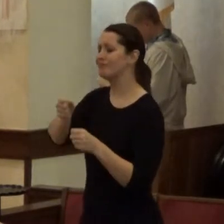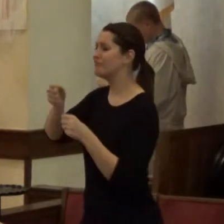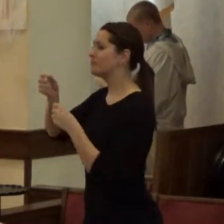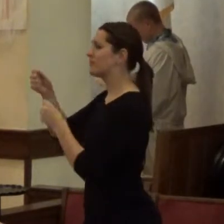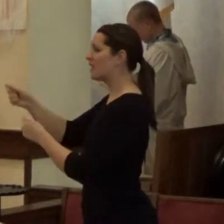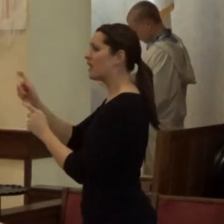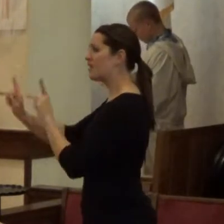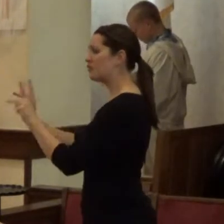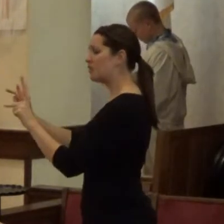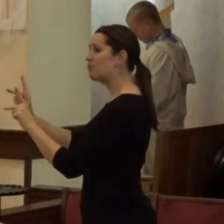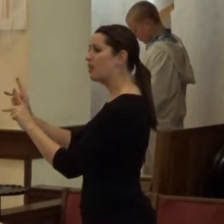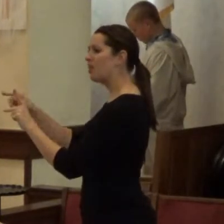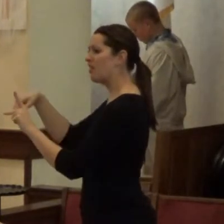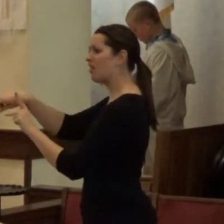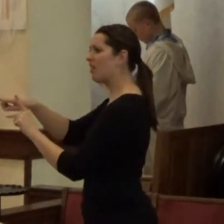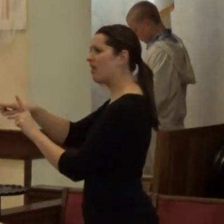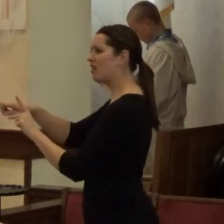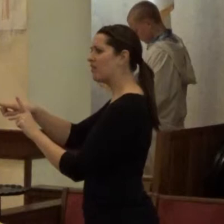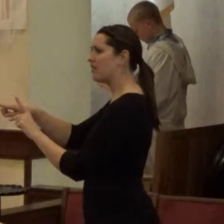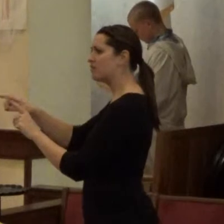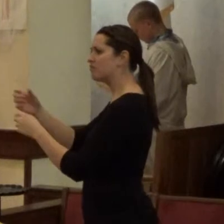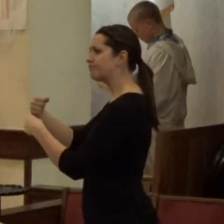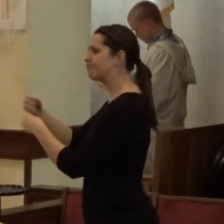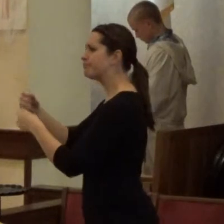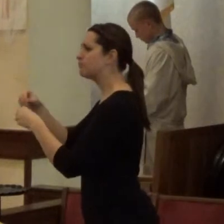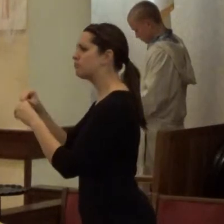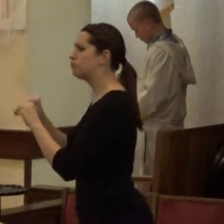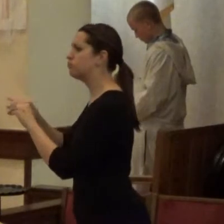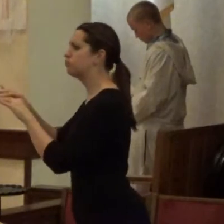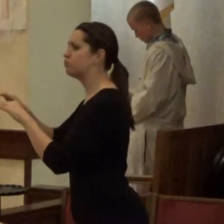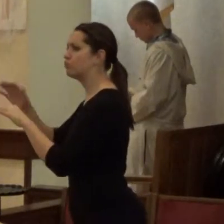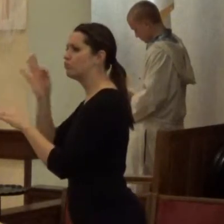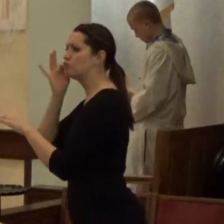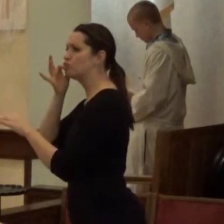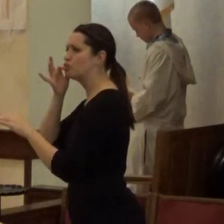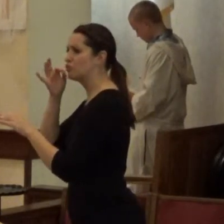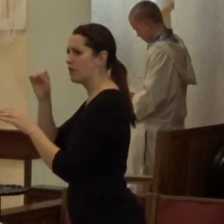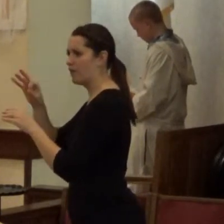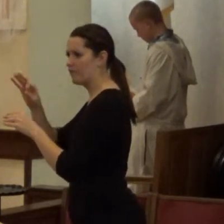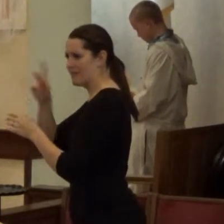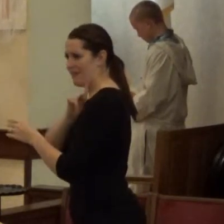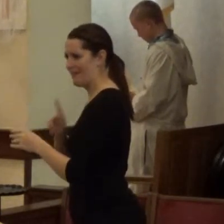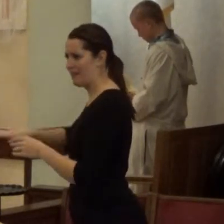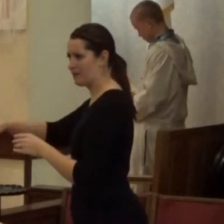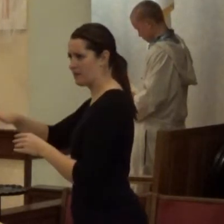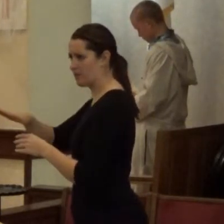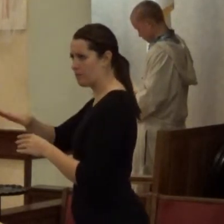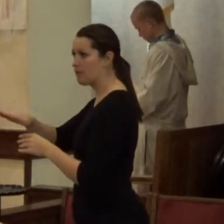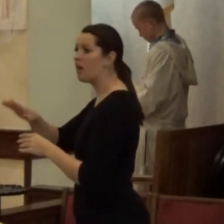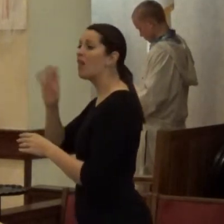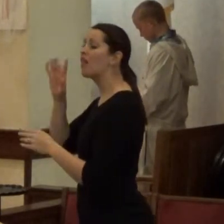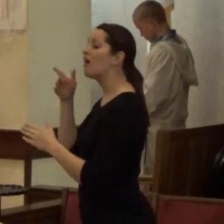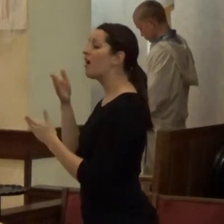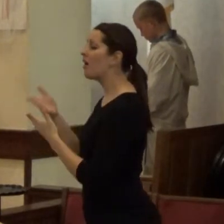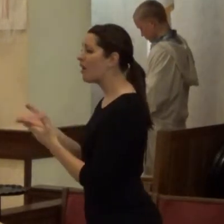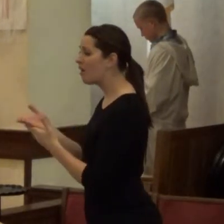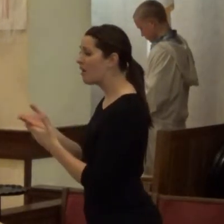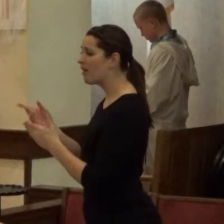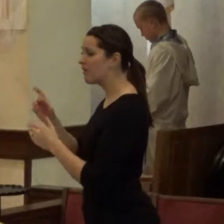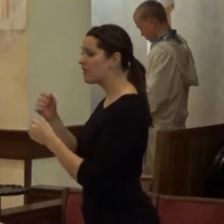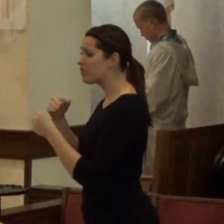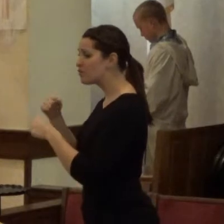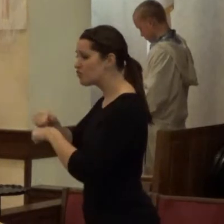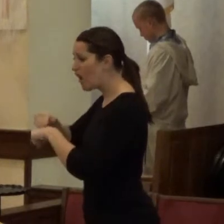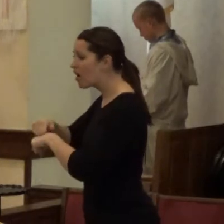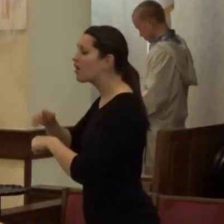That produces the fruits of the kingdom. The one who falls on this stone will be broken to